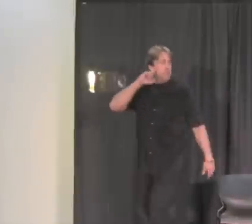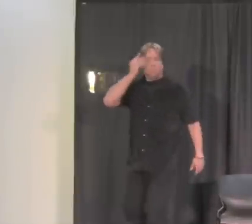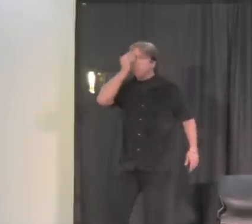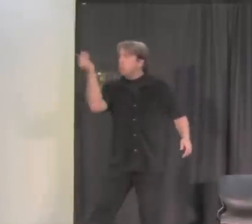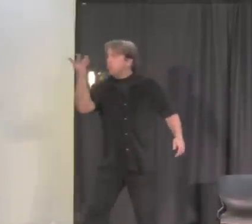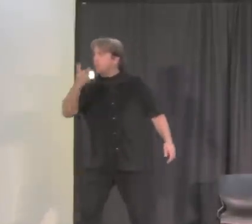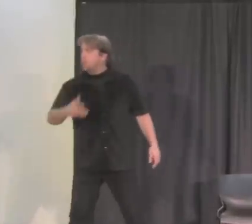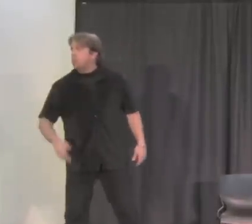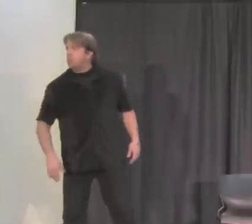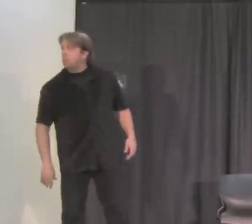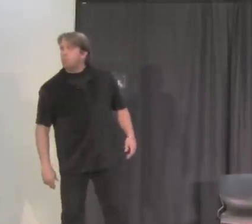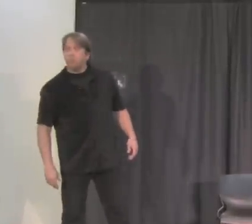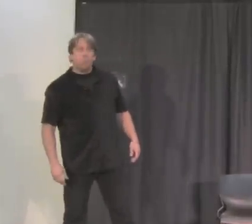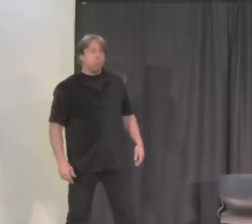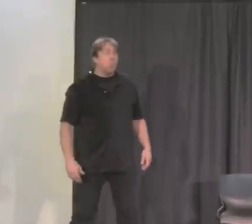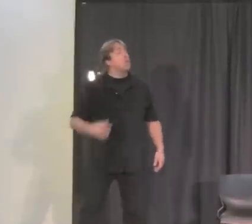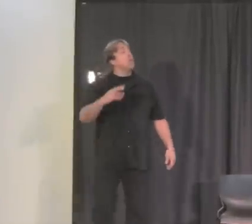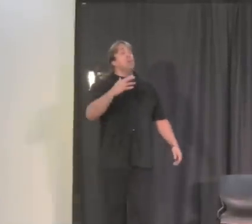Well, that's better than what deaf people do.